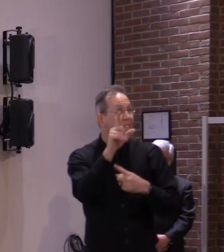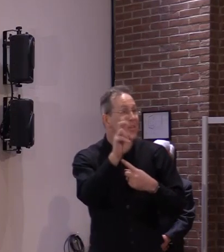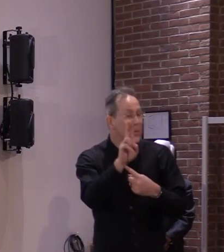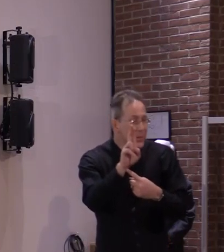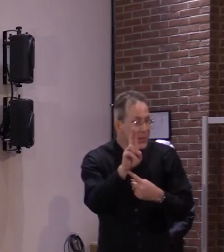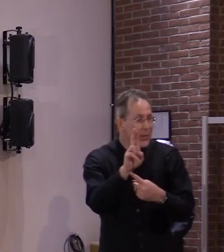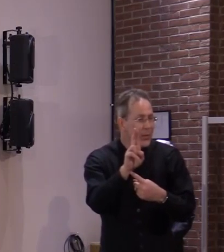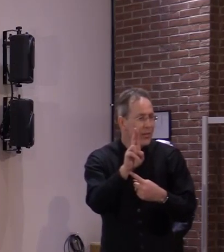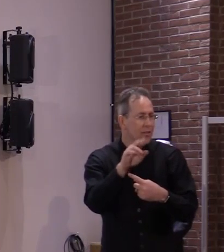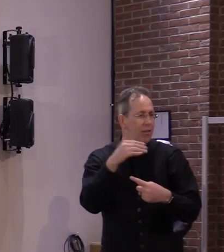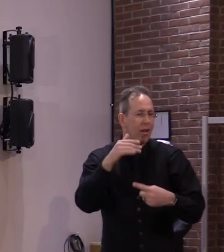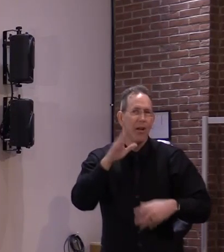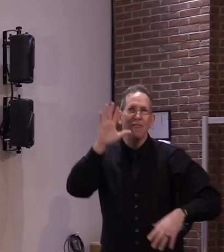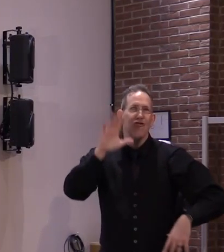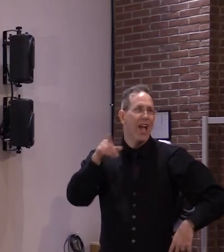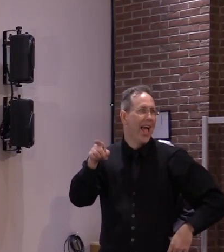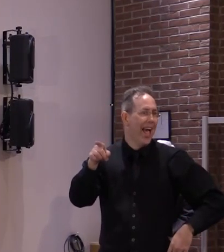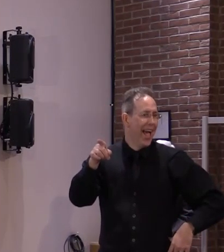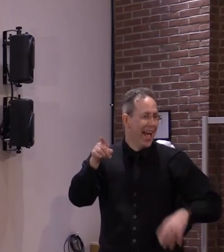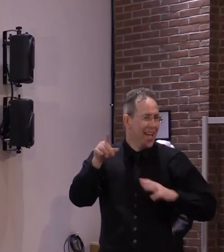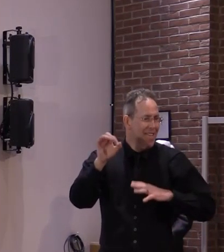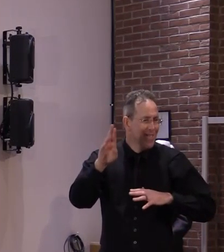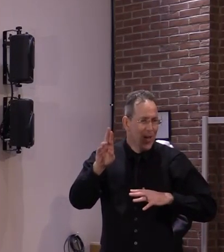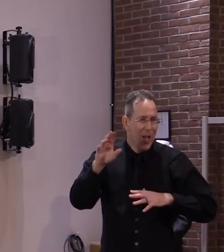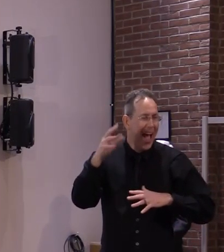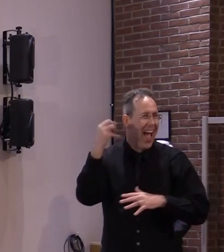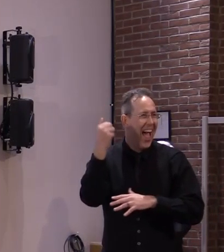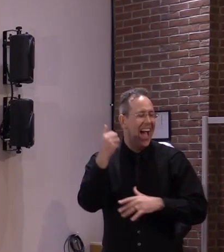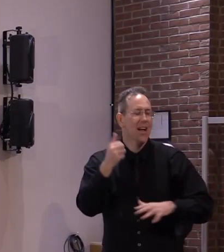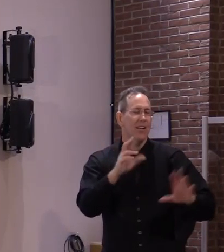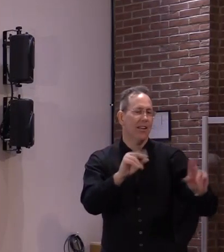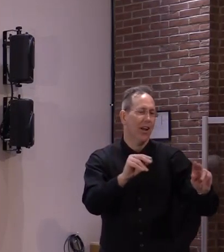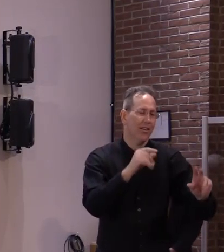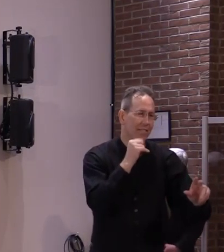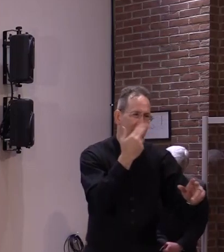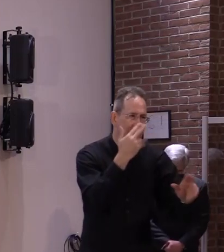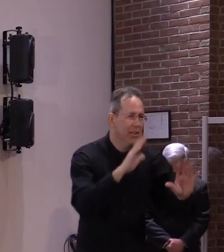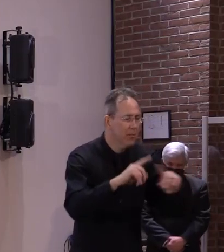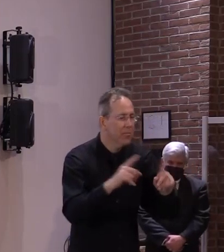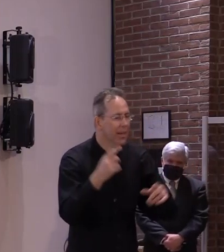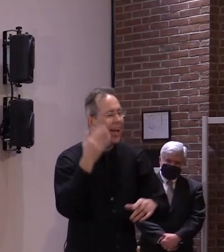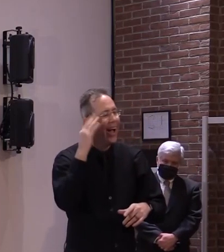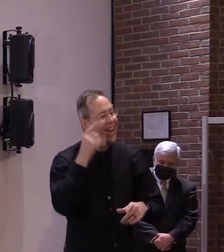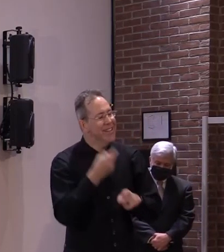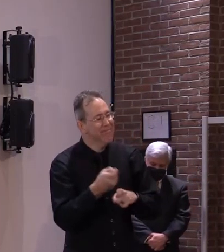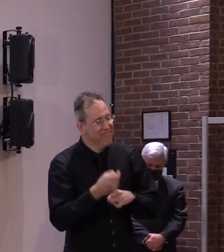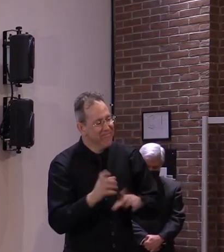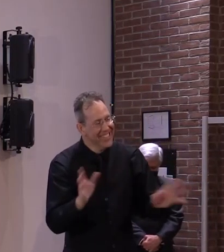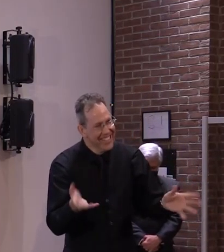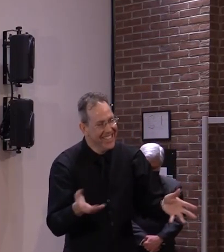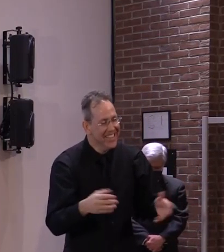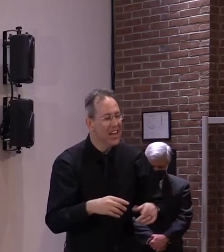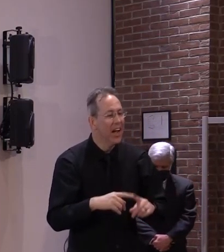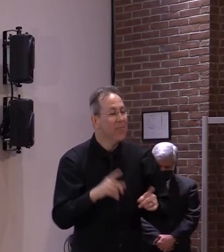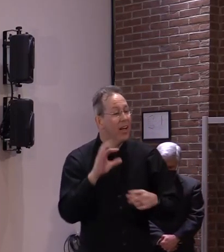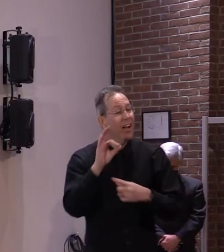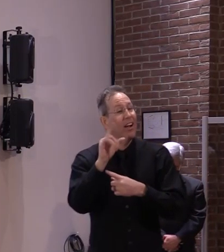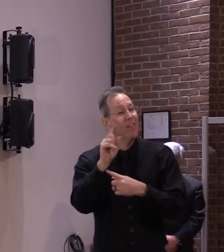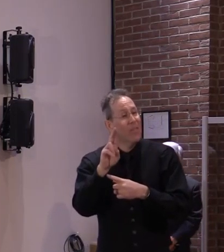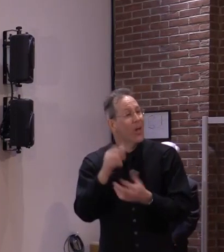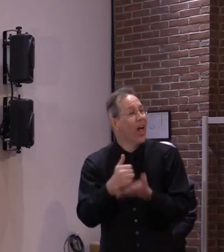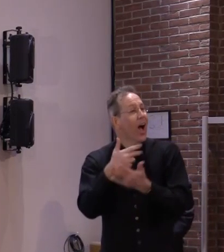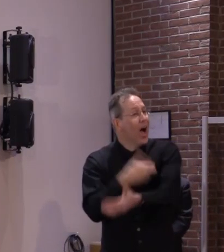tongue-in-cheek. But we did have a great rate this year. Still could be greater, and it's not too late, because part of your question was,